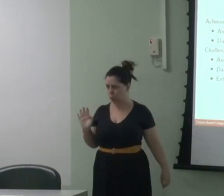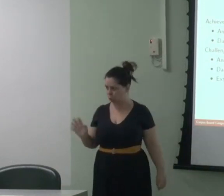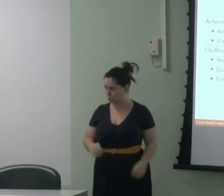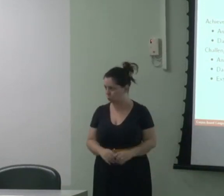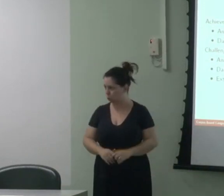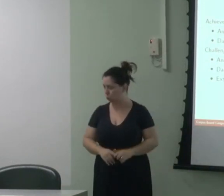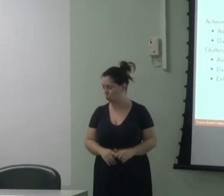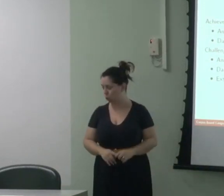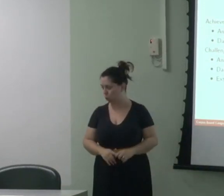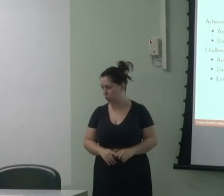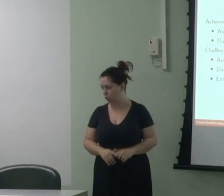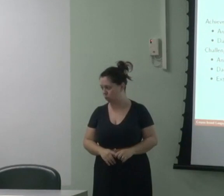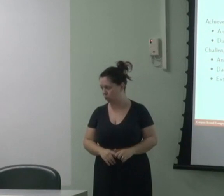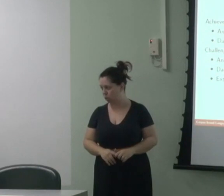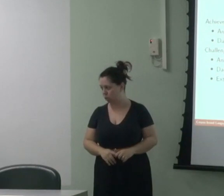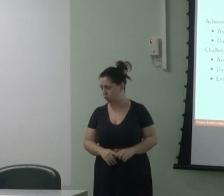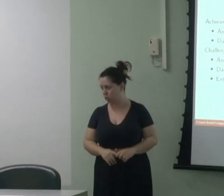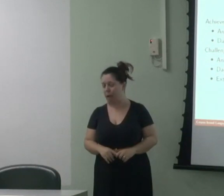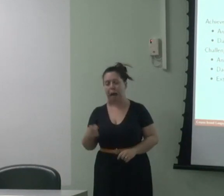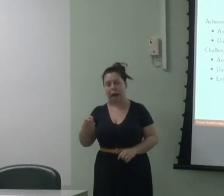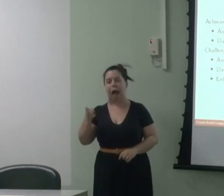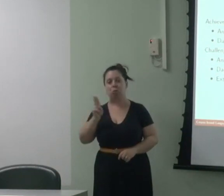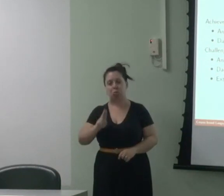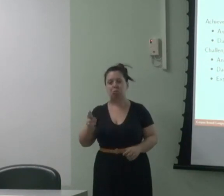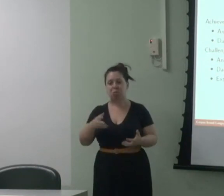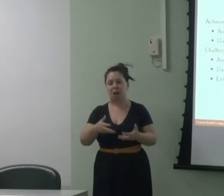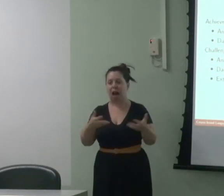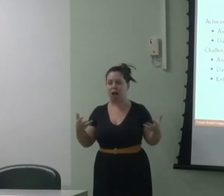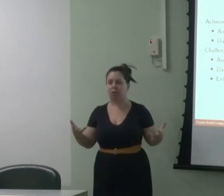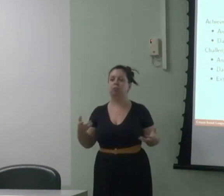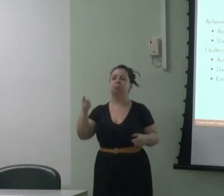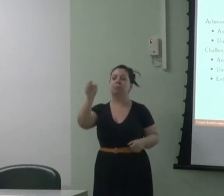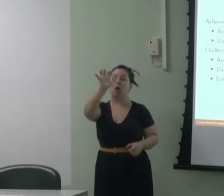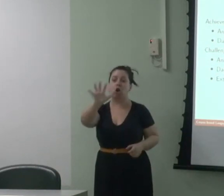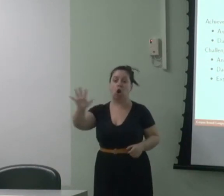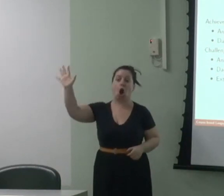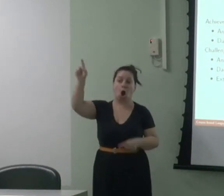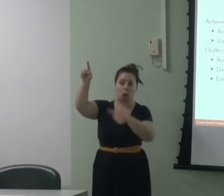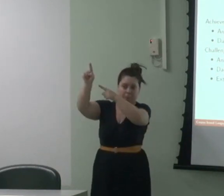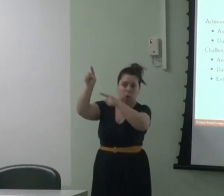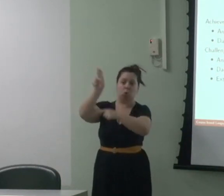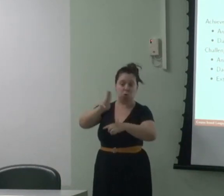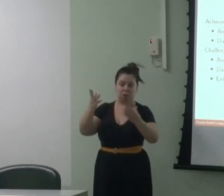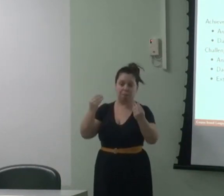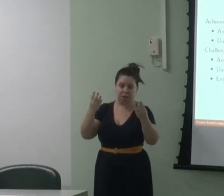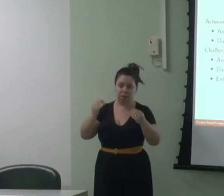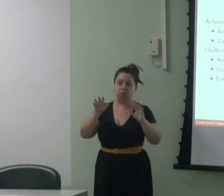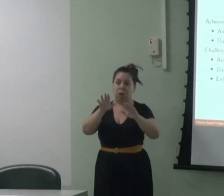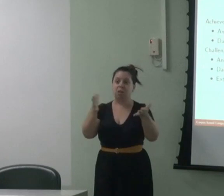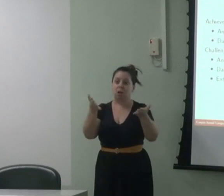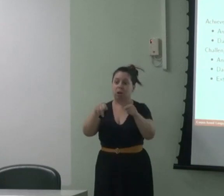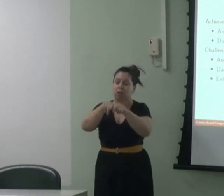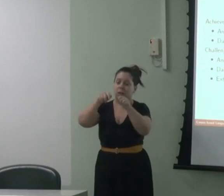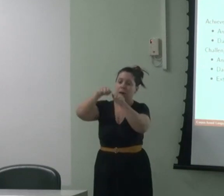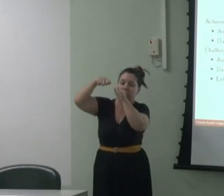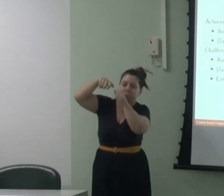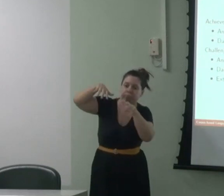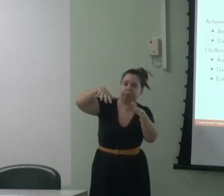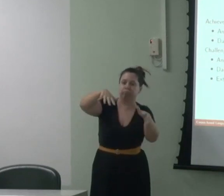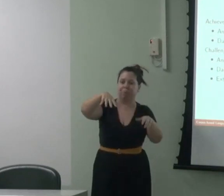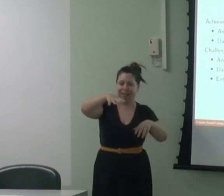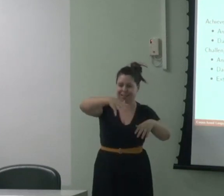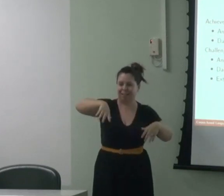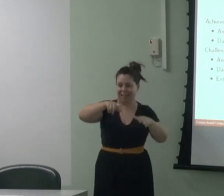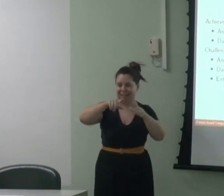It is used widely in NLP research, but now also growing in linguistic research.